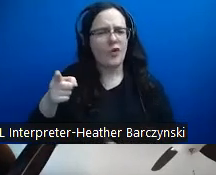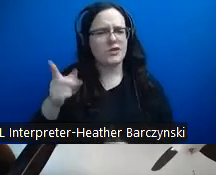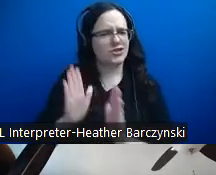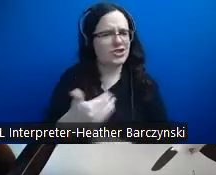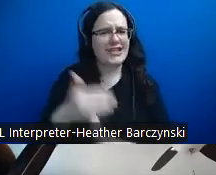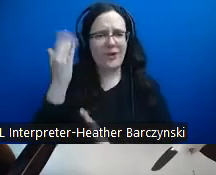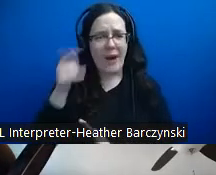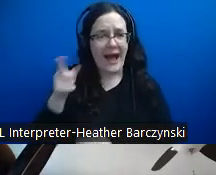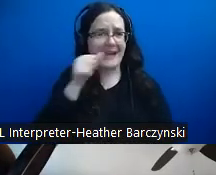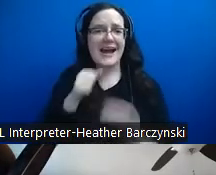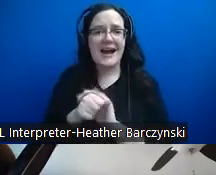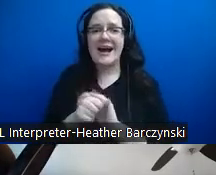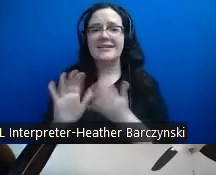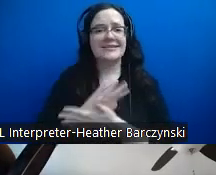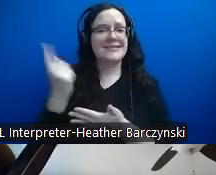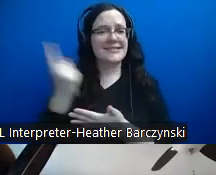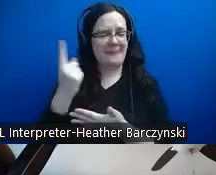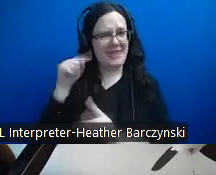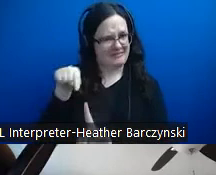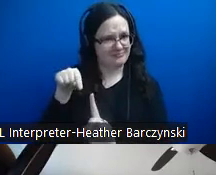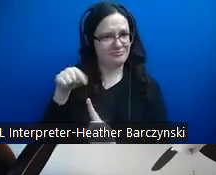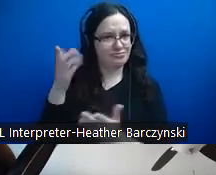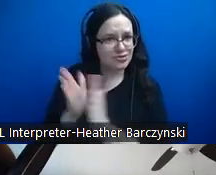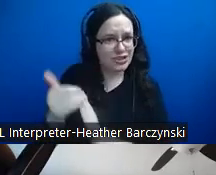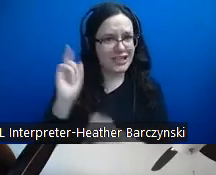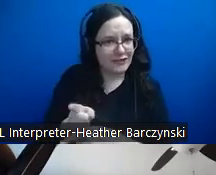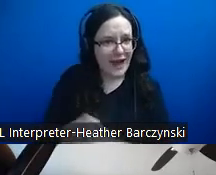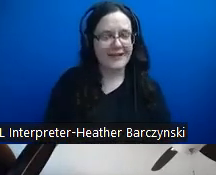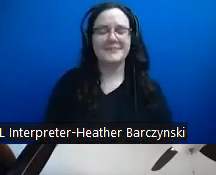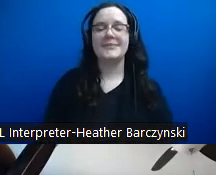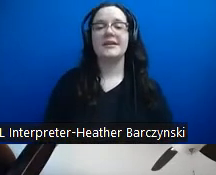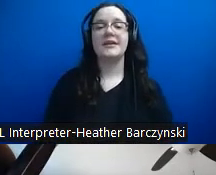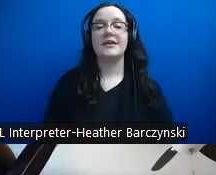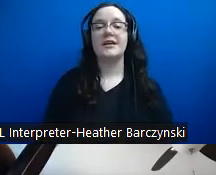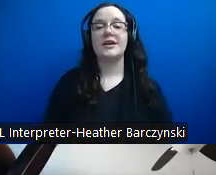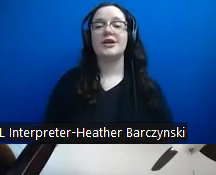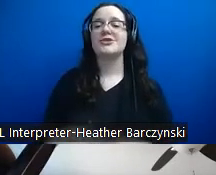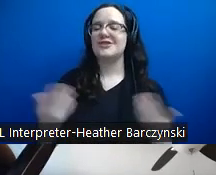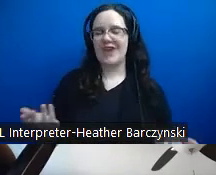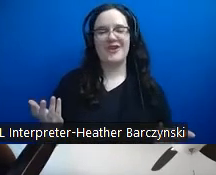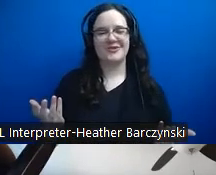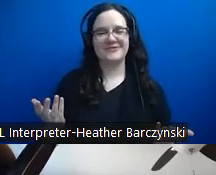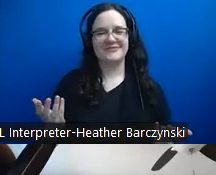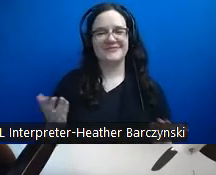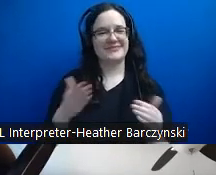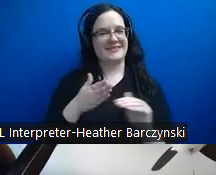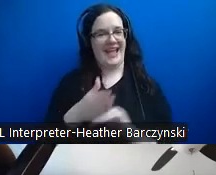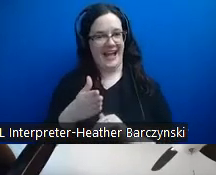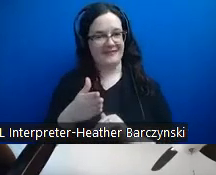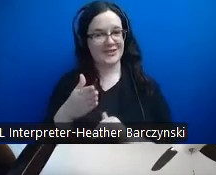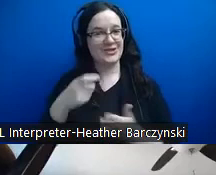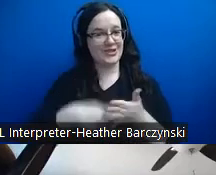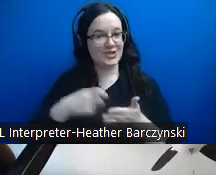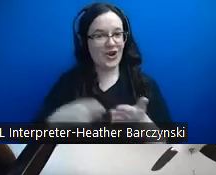So what else could it possibly be? It's got to be cheating, right? So, so after seeing all these charges, all these